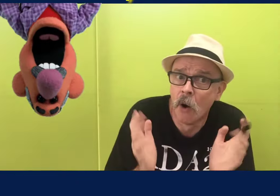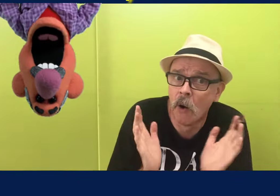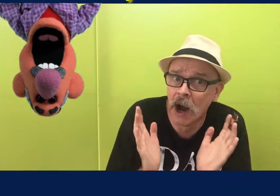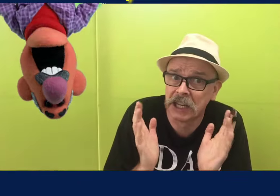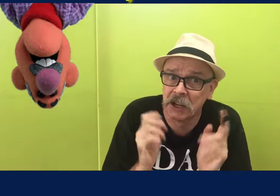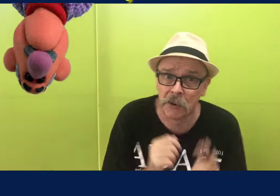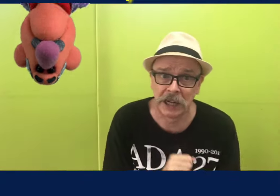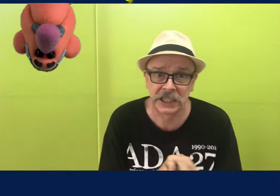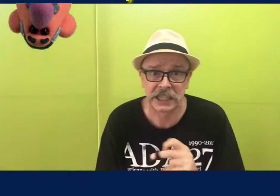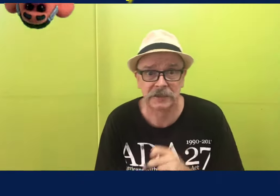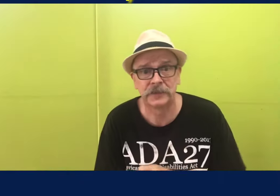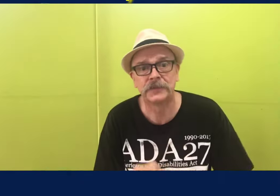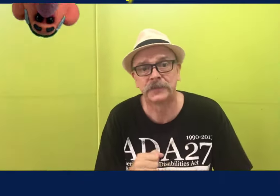What do you want?